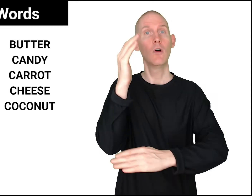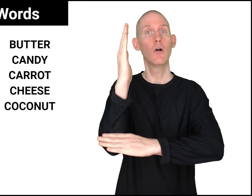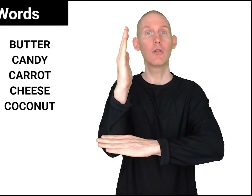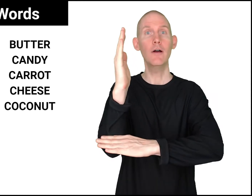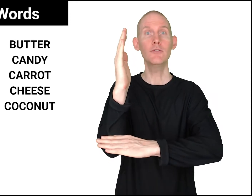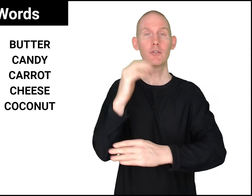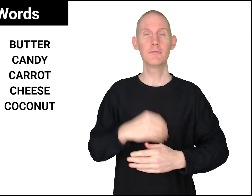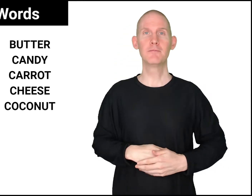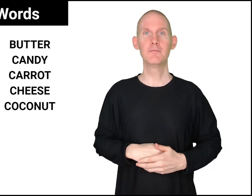lunch,